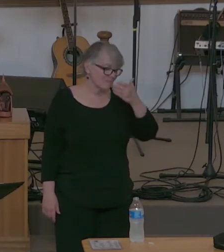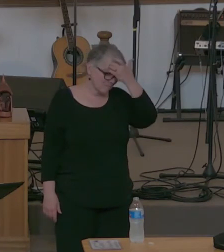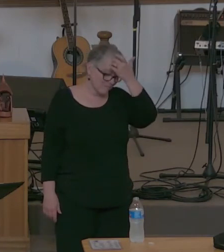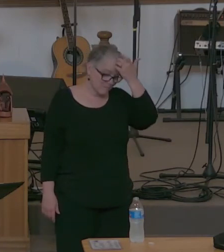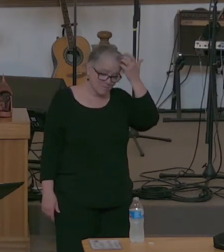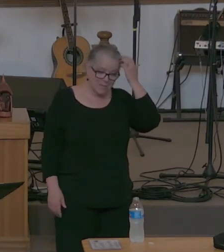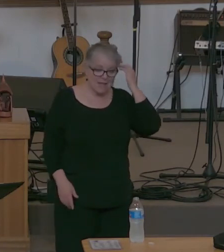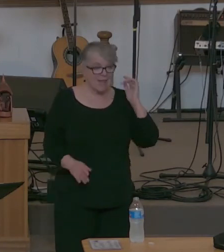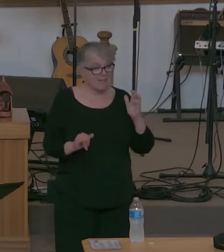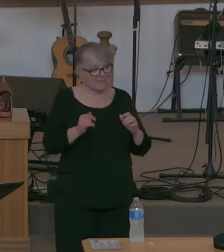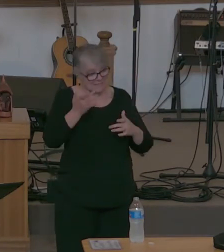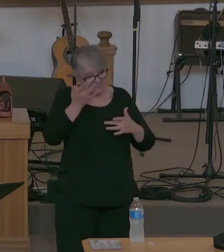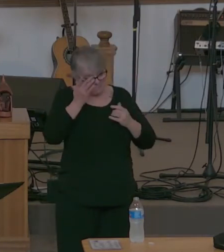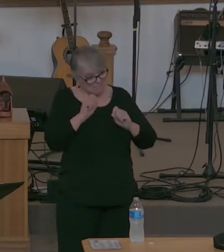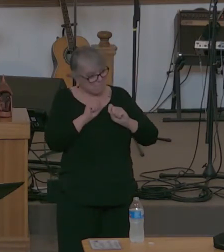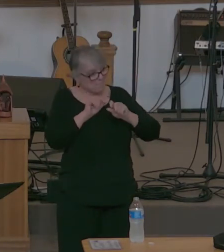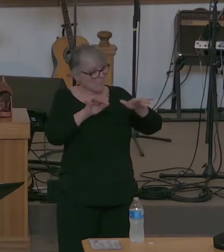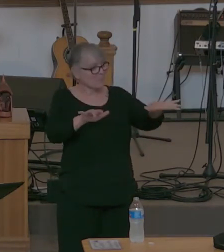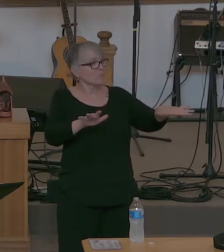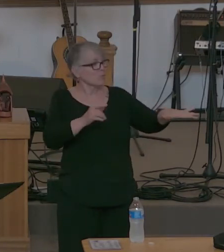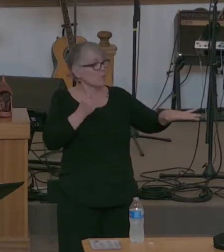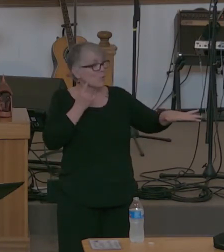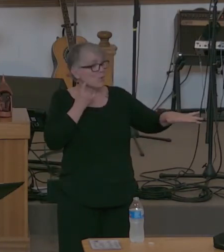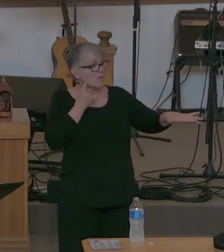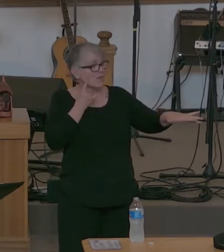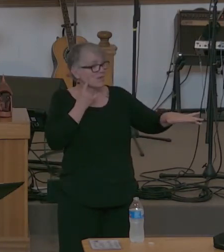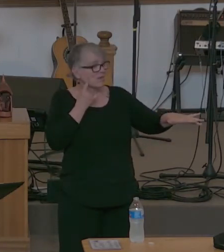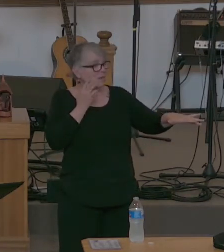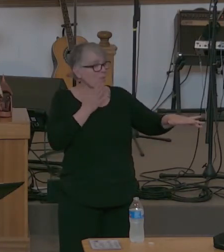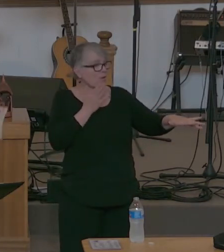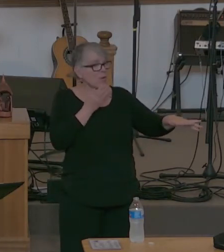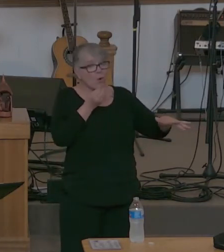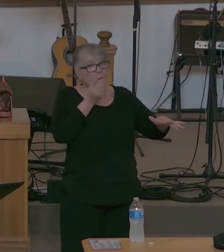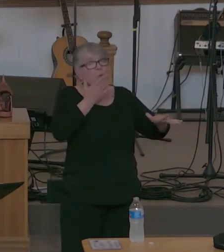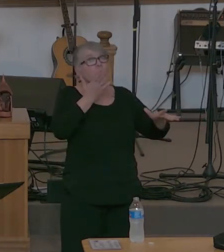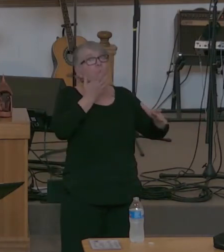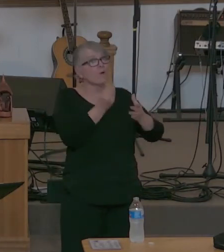The pandemic that's going on, do you think that's just all of a sudden just going to go away?